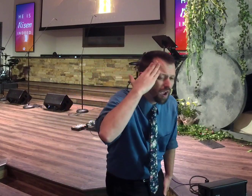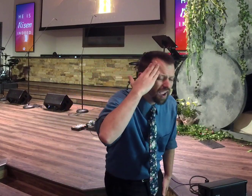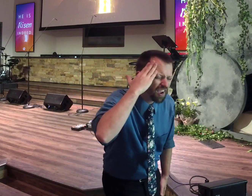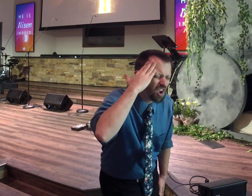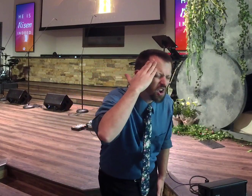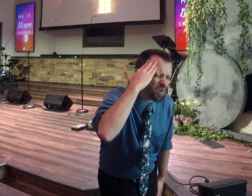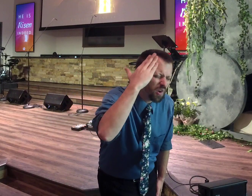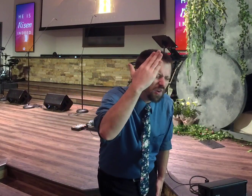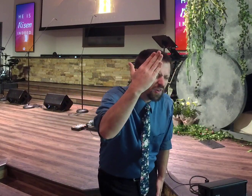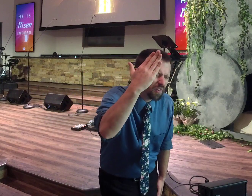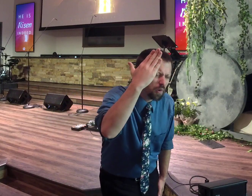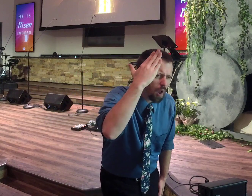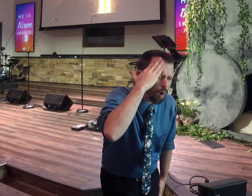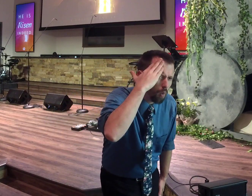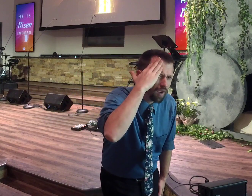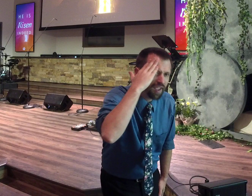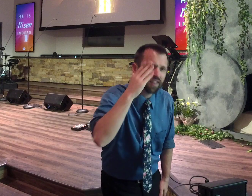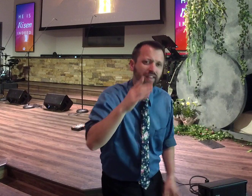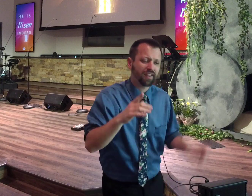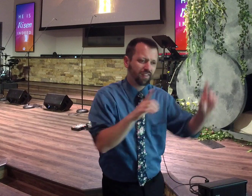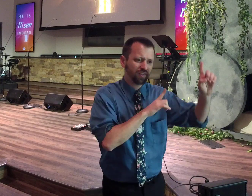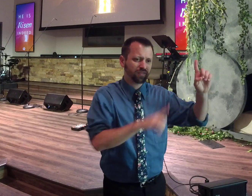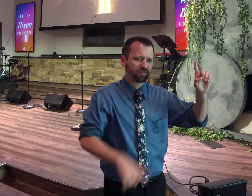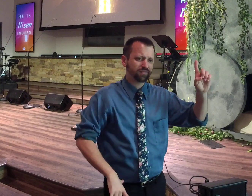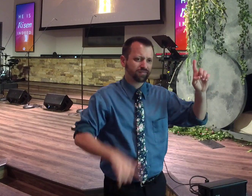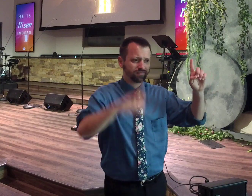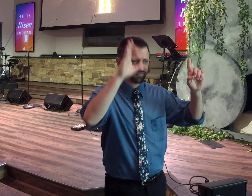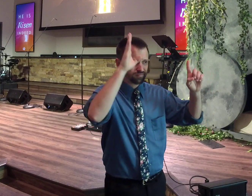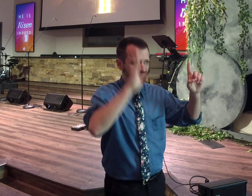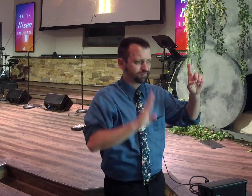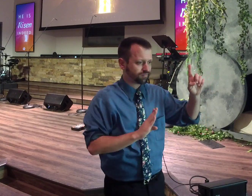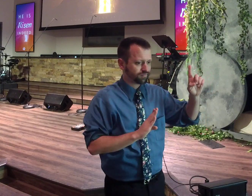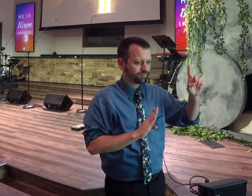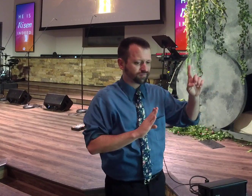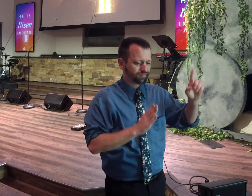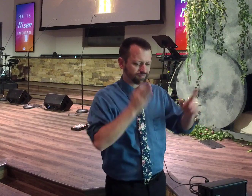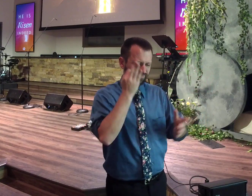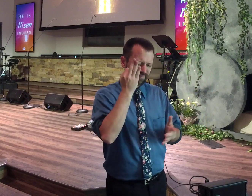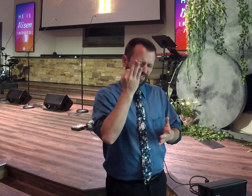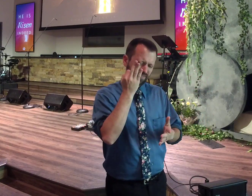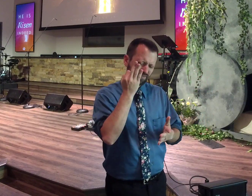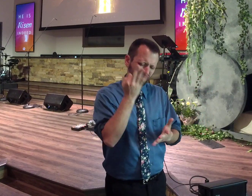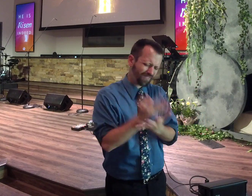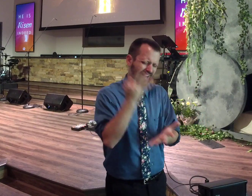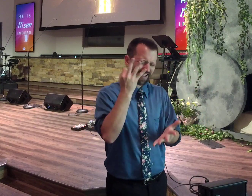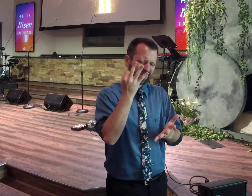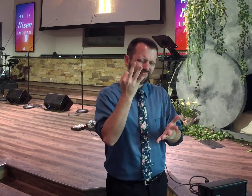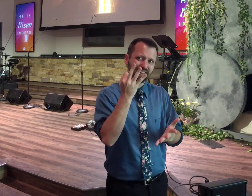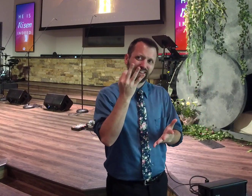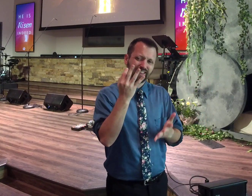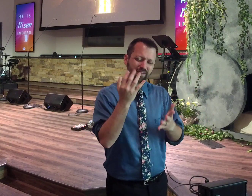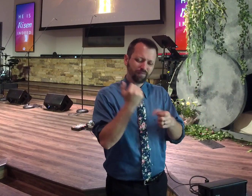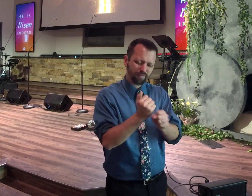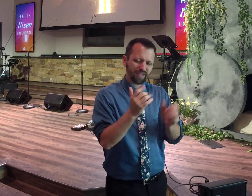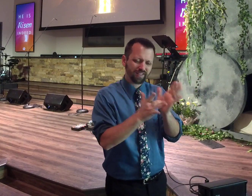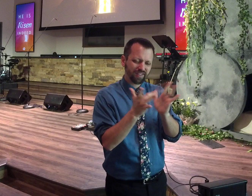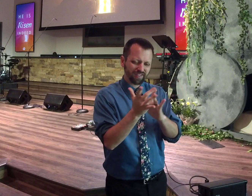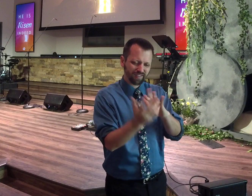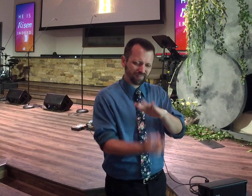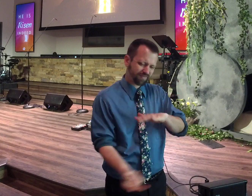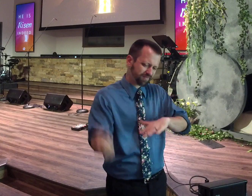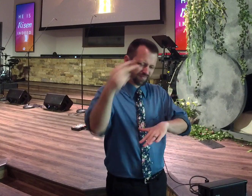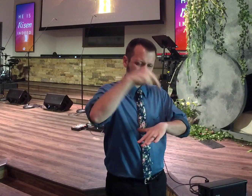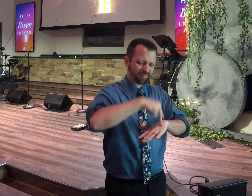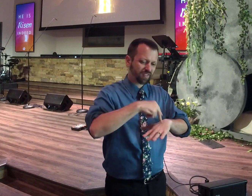know, knowing that the Lord God, in the fact that he raised up Jesus, shall raise